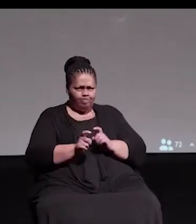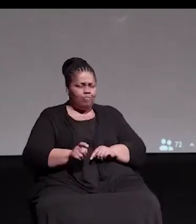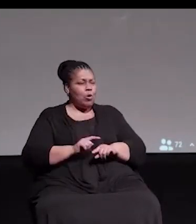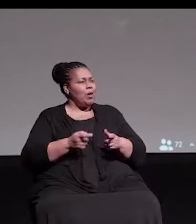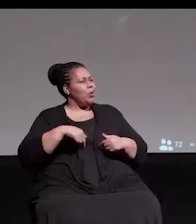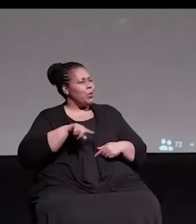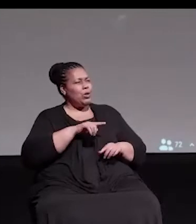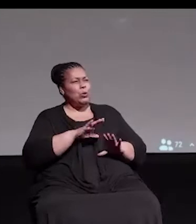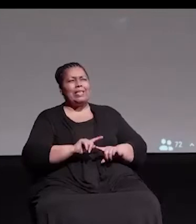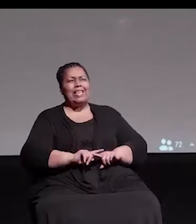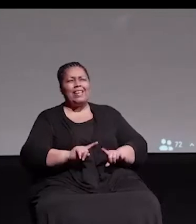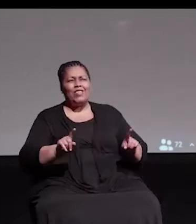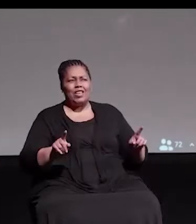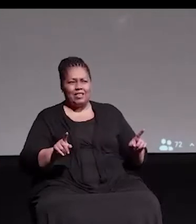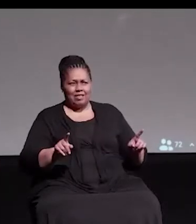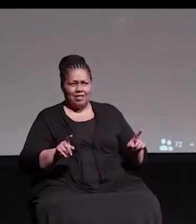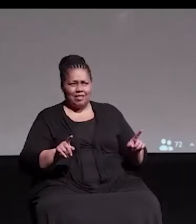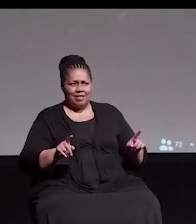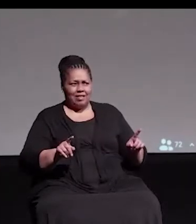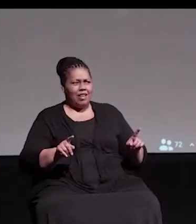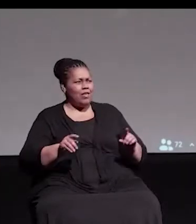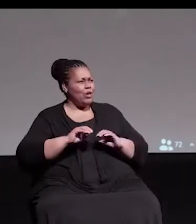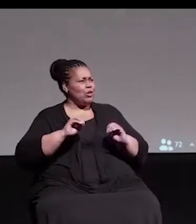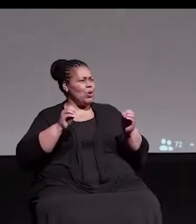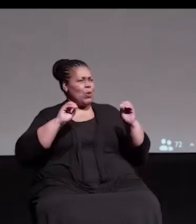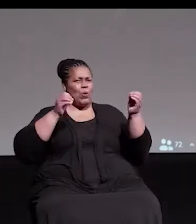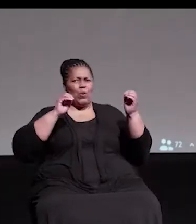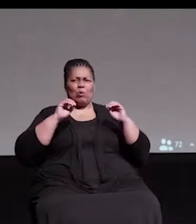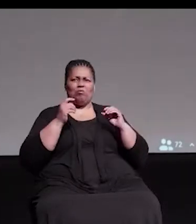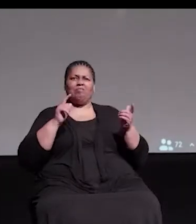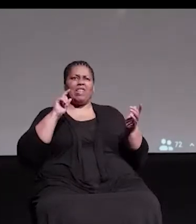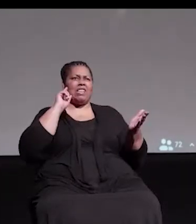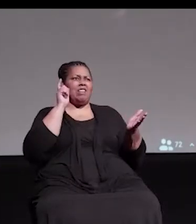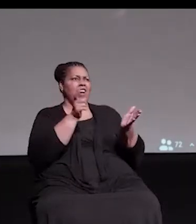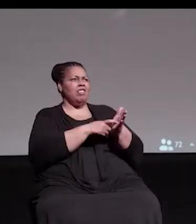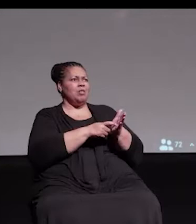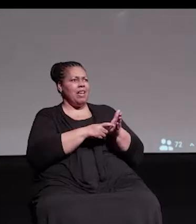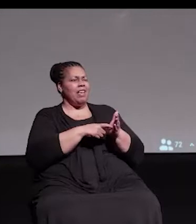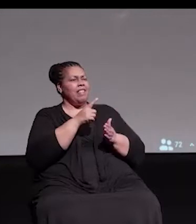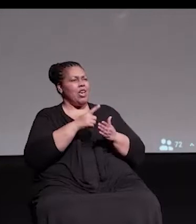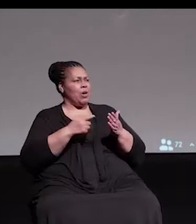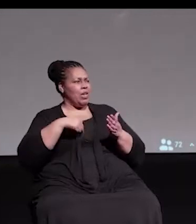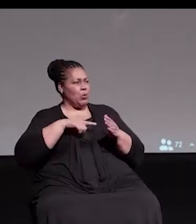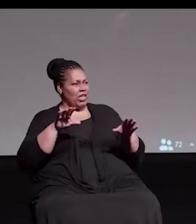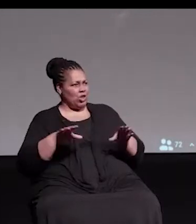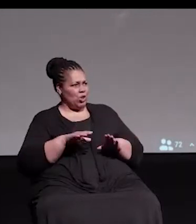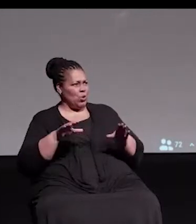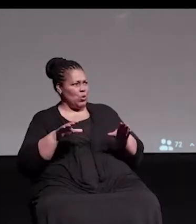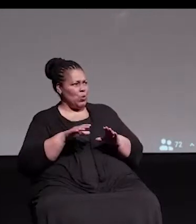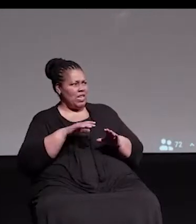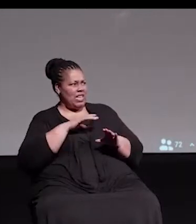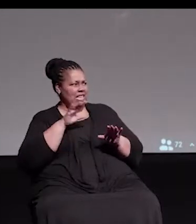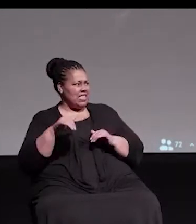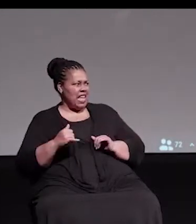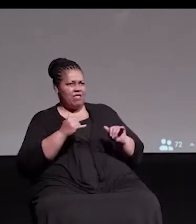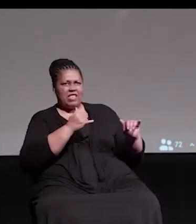different from that. And there's no sort of larger acknowledgement about the fact that what we do is not that. And just by virtue of the